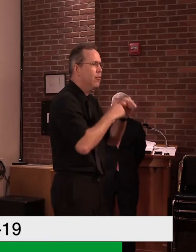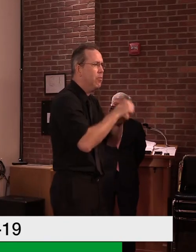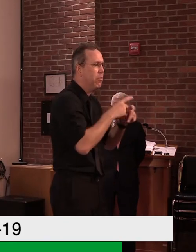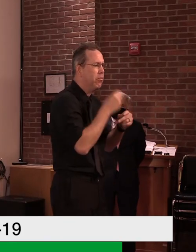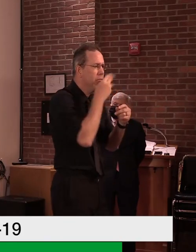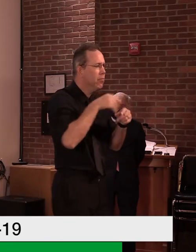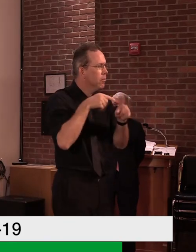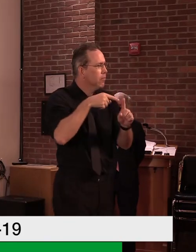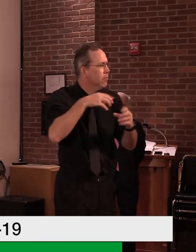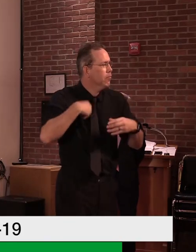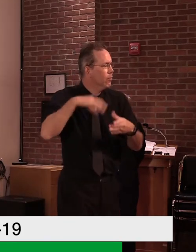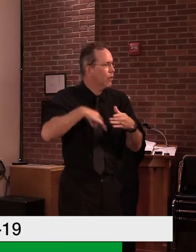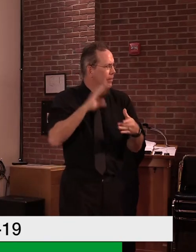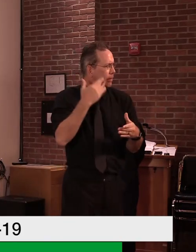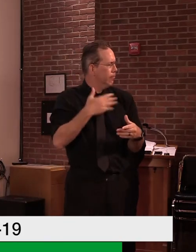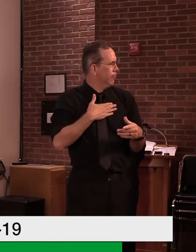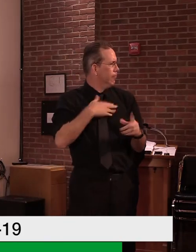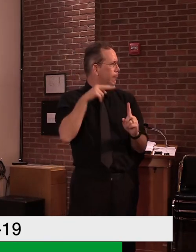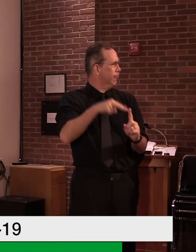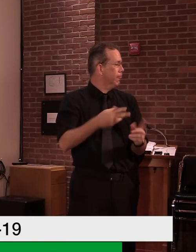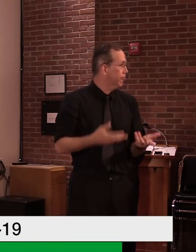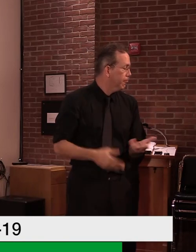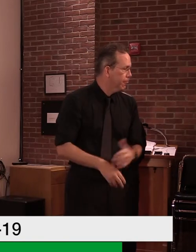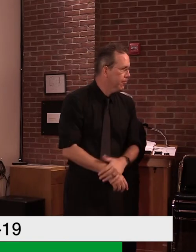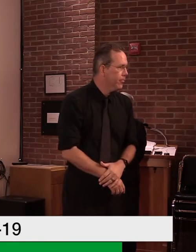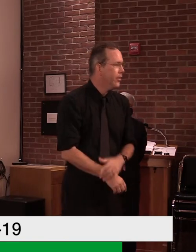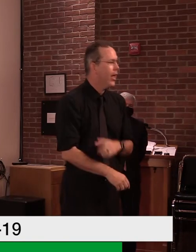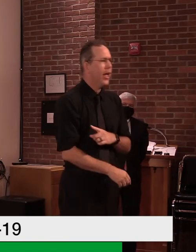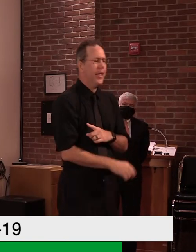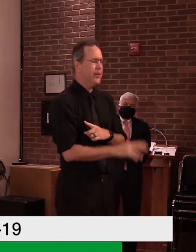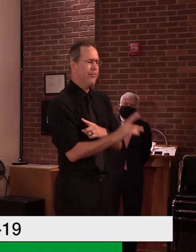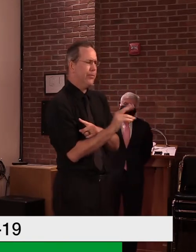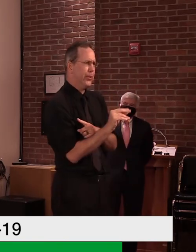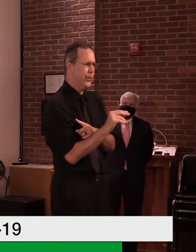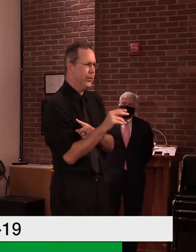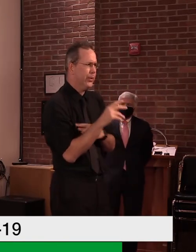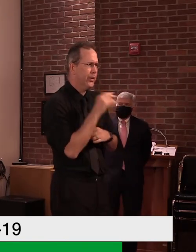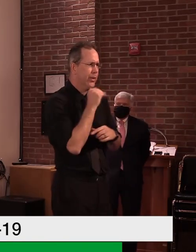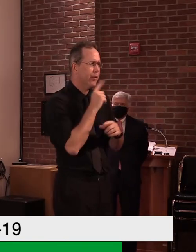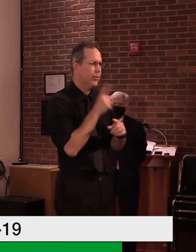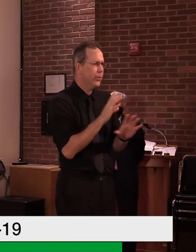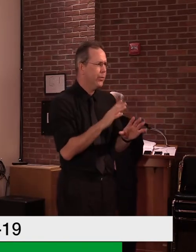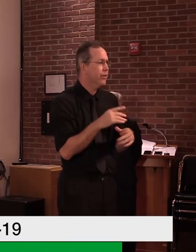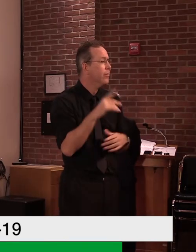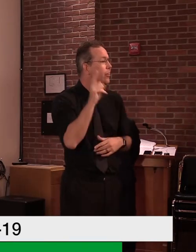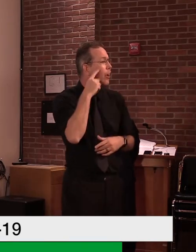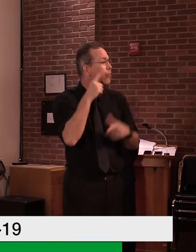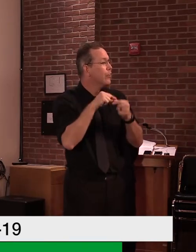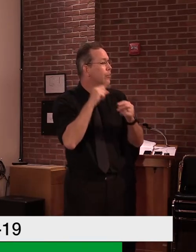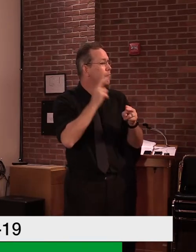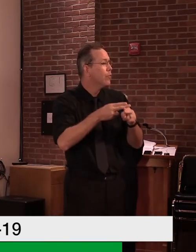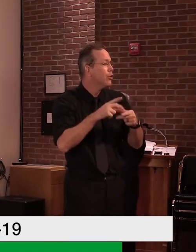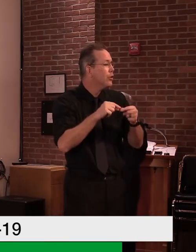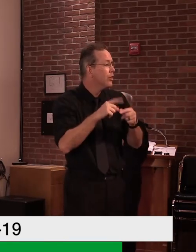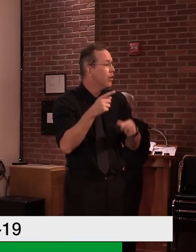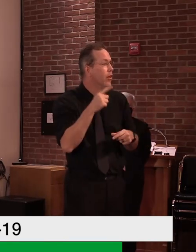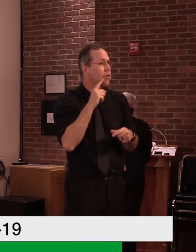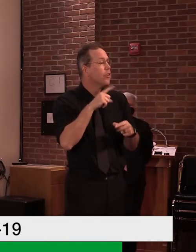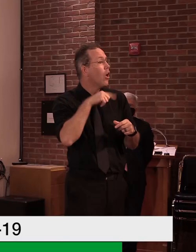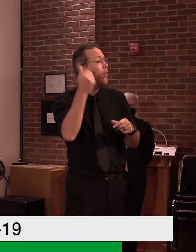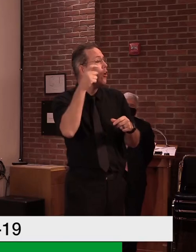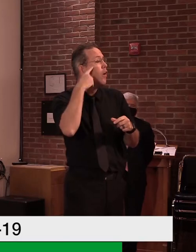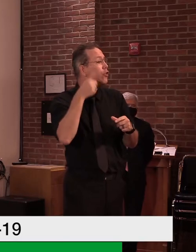the turnaround time for results from some of these companies, which wasn't traditionally bad, has